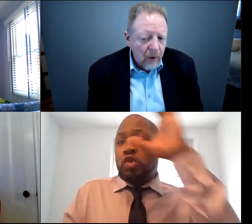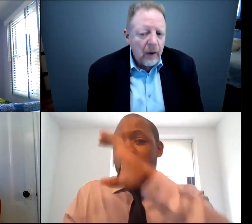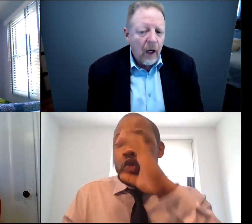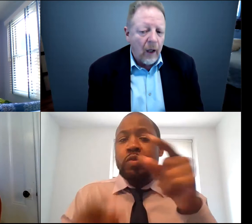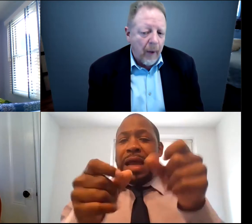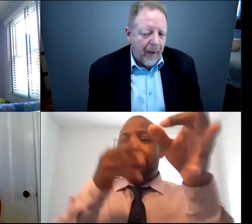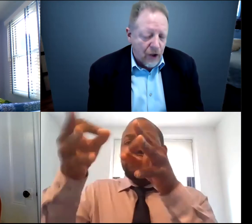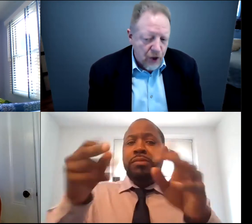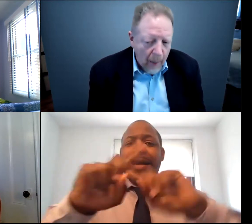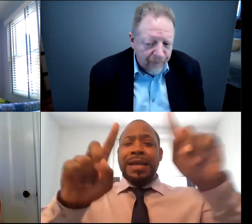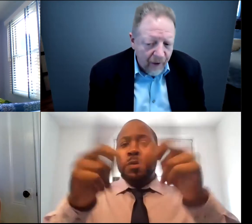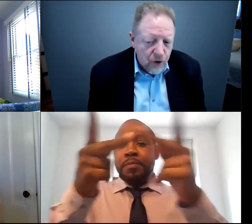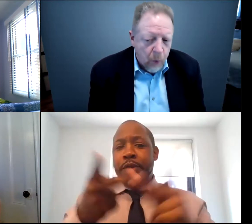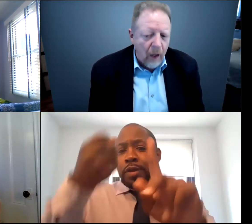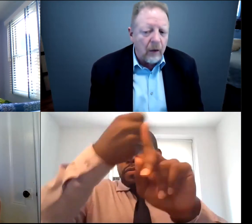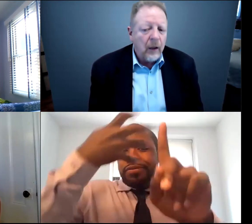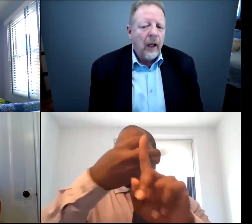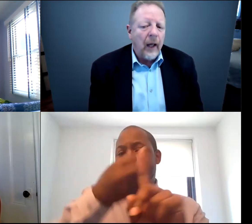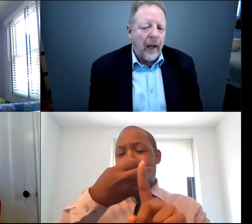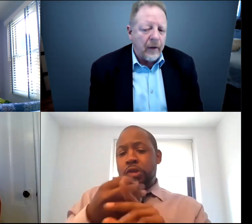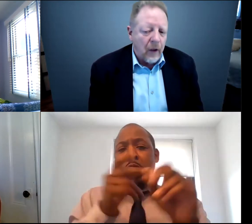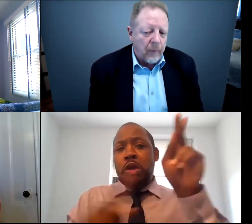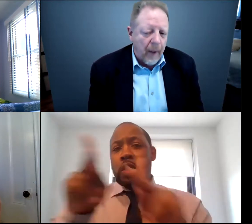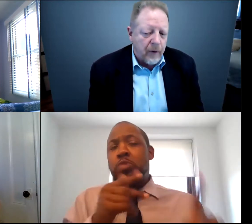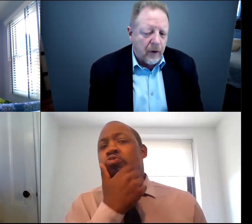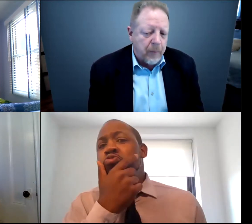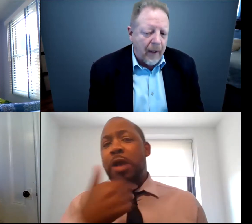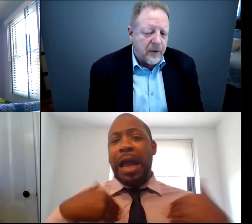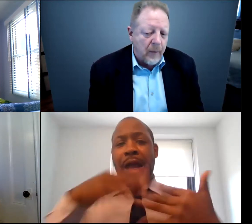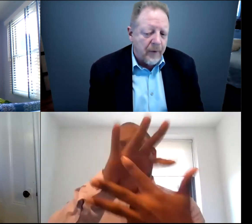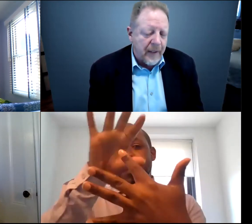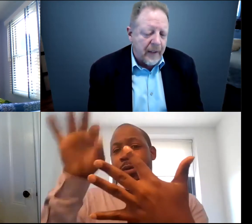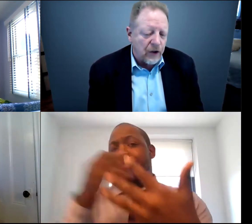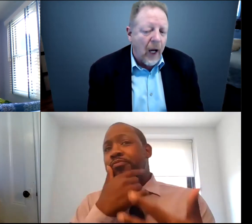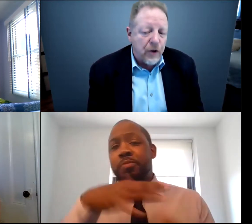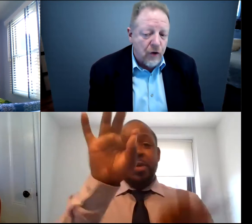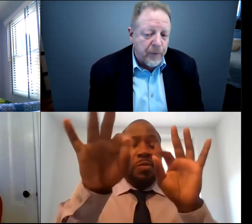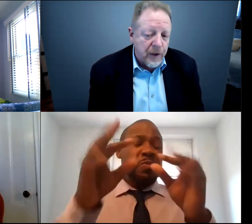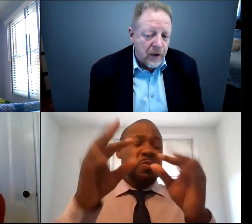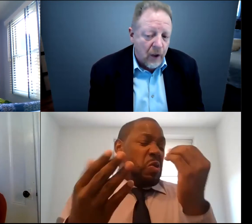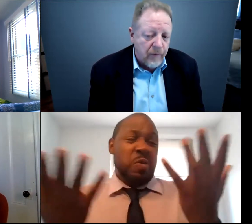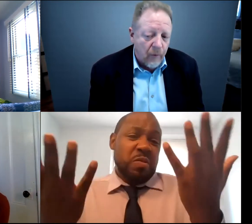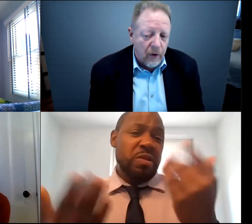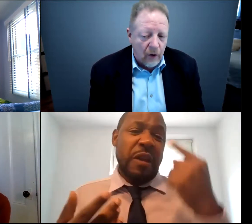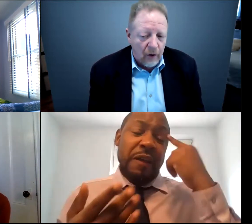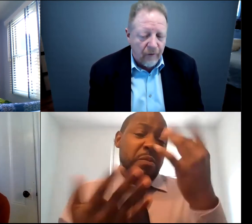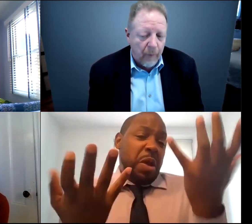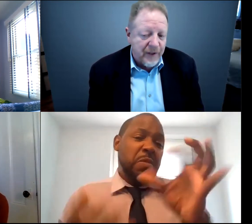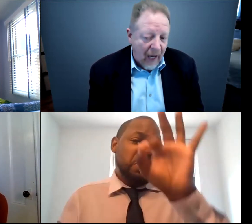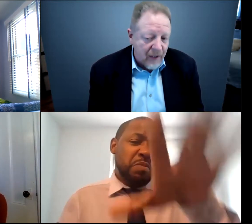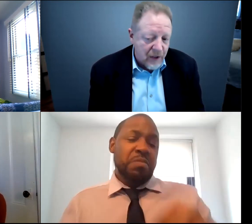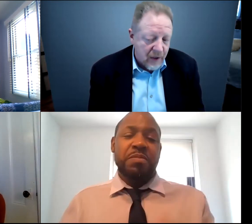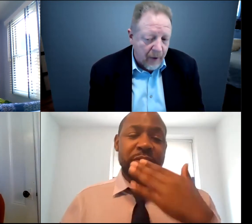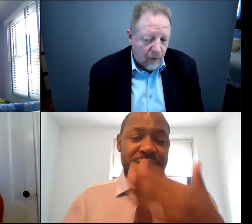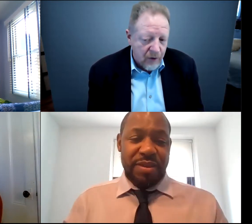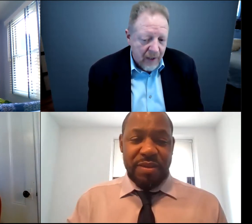tool, maybe at a job fair as well, and be able to explain some of the job descriptions in terms of what you're looking for